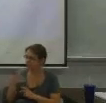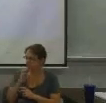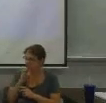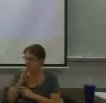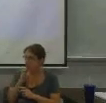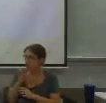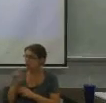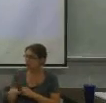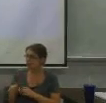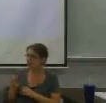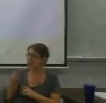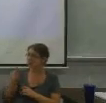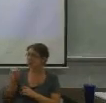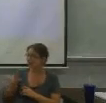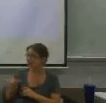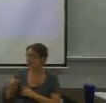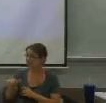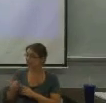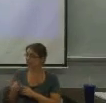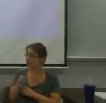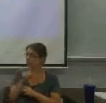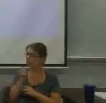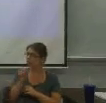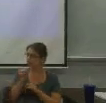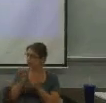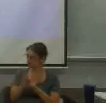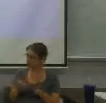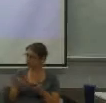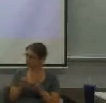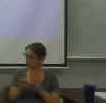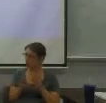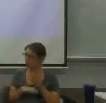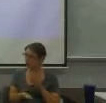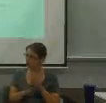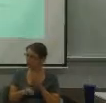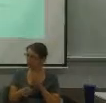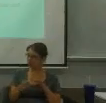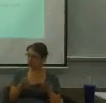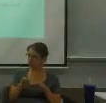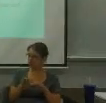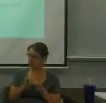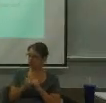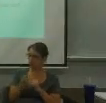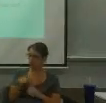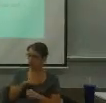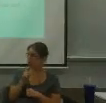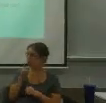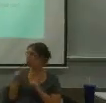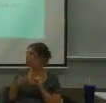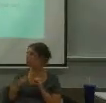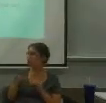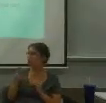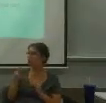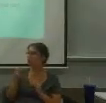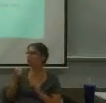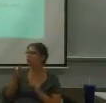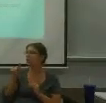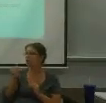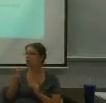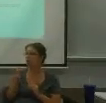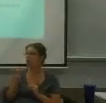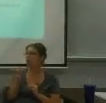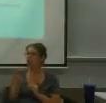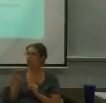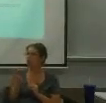And that density is so fundamental that it defines how we think about units of